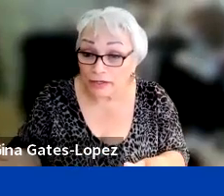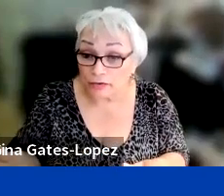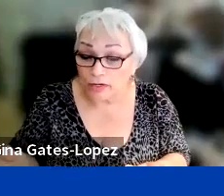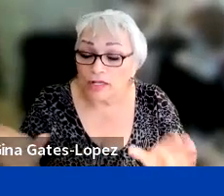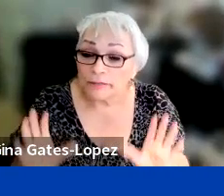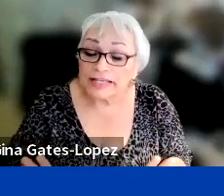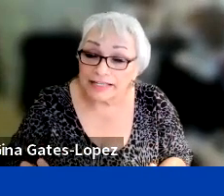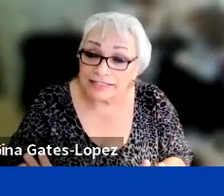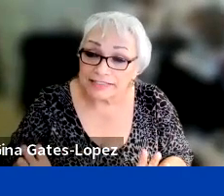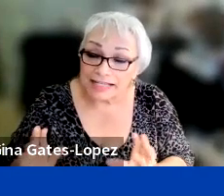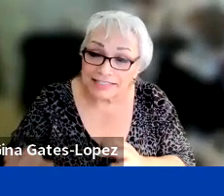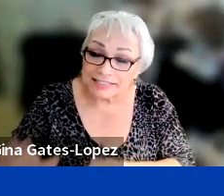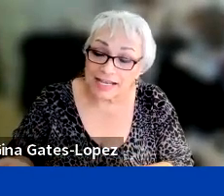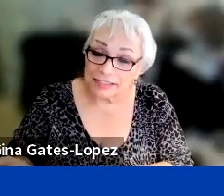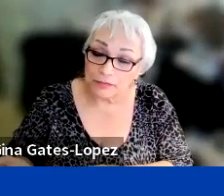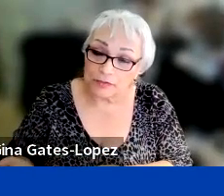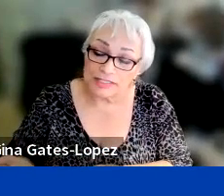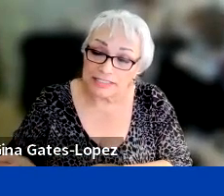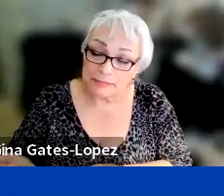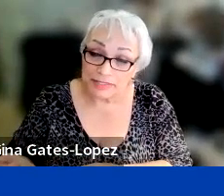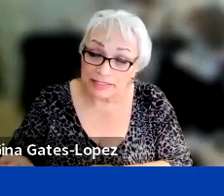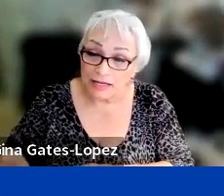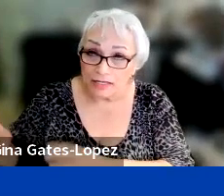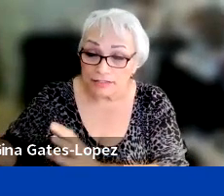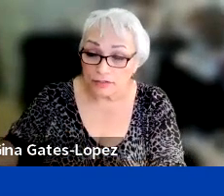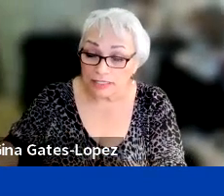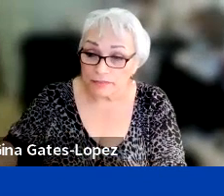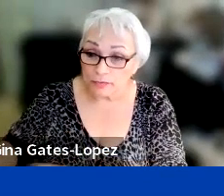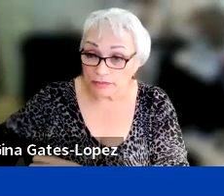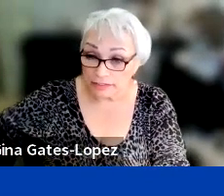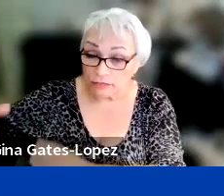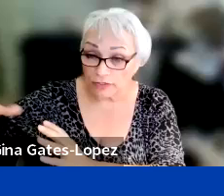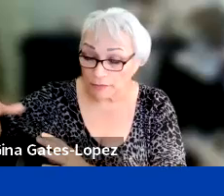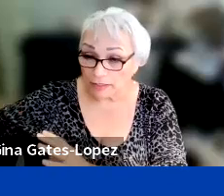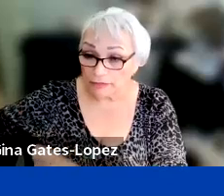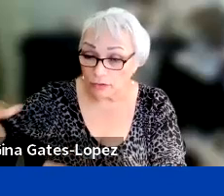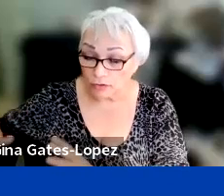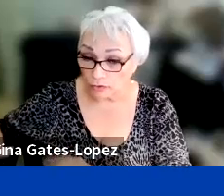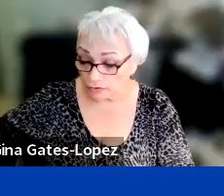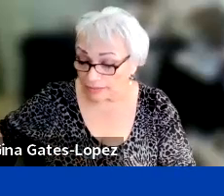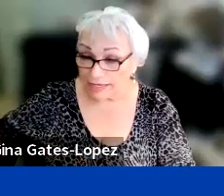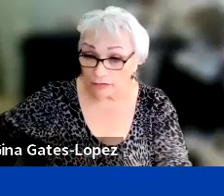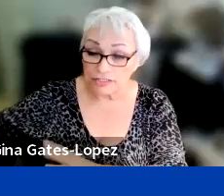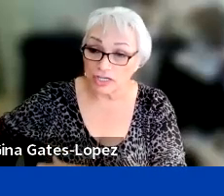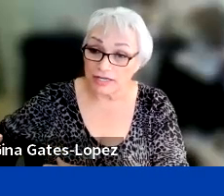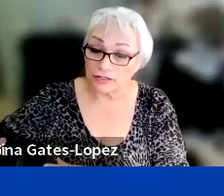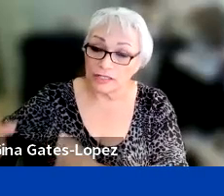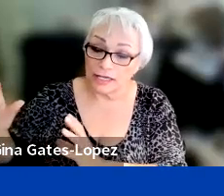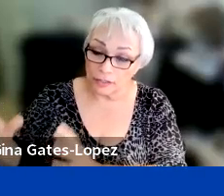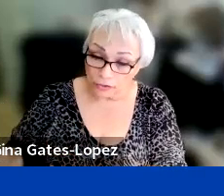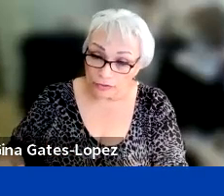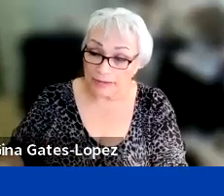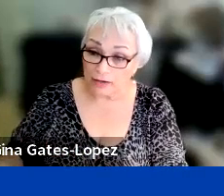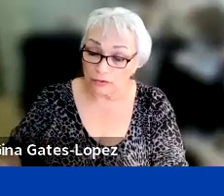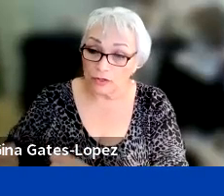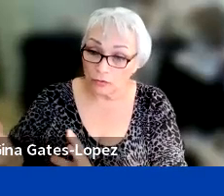hit bingo because that's exactly where we need to be. So he was released from a local county jail